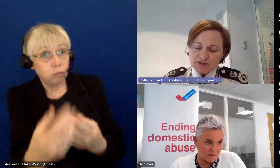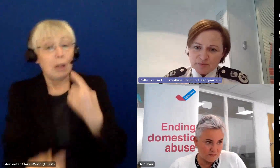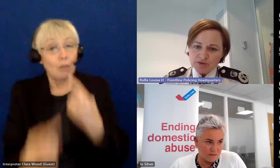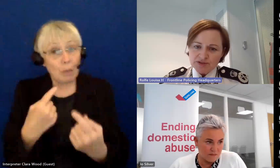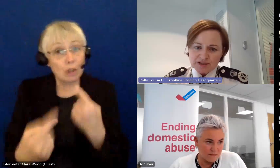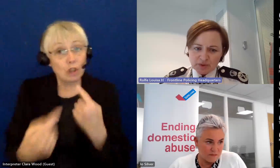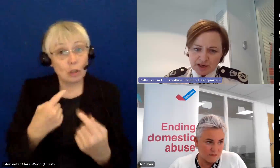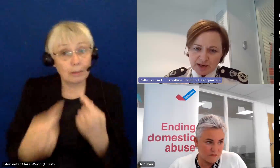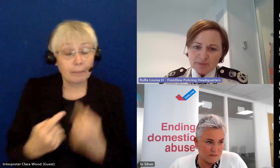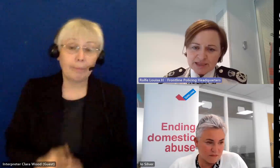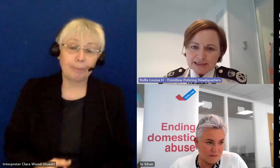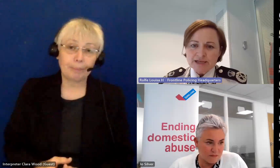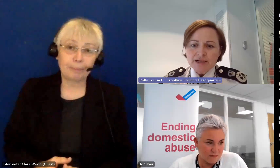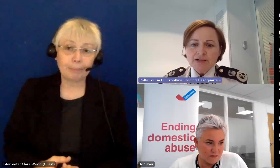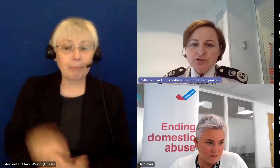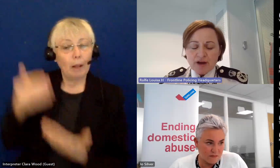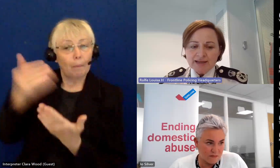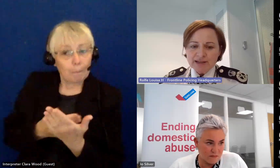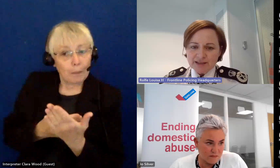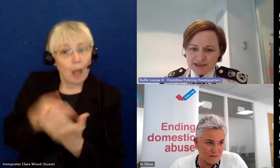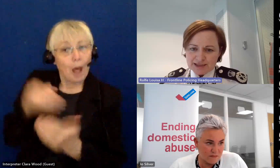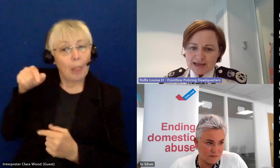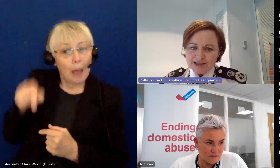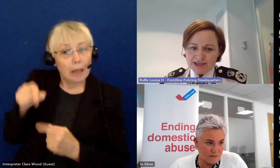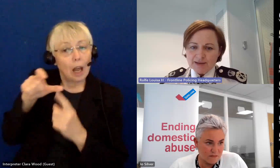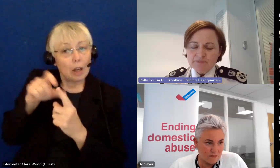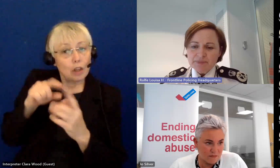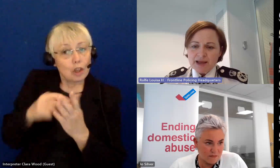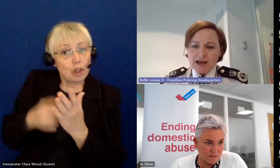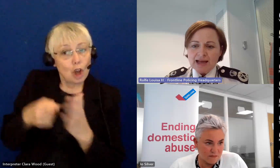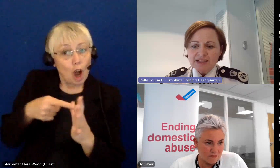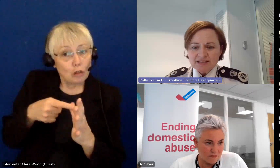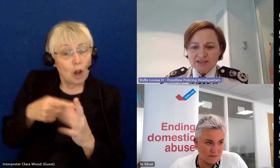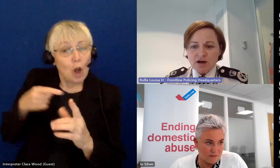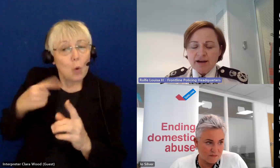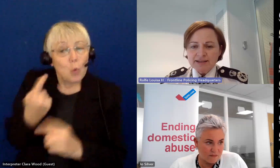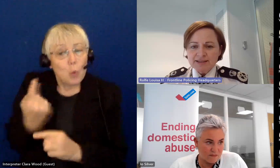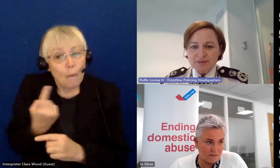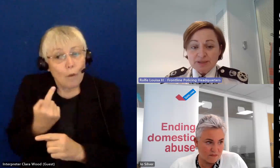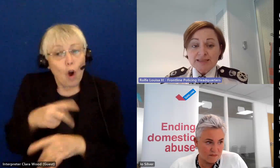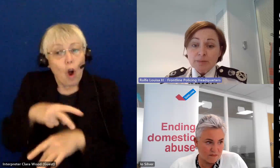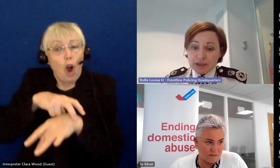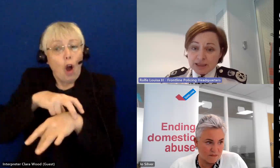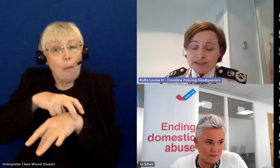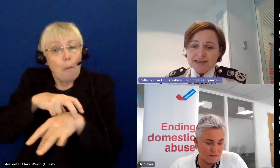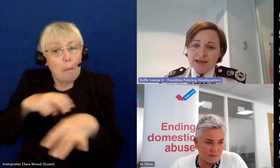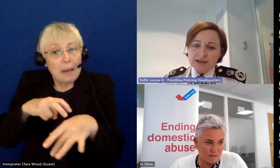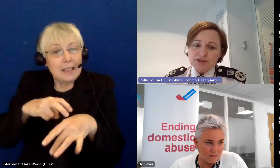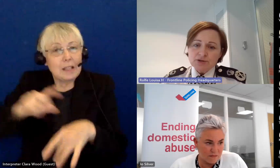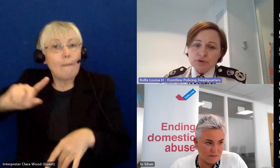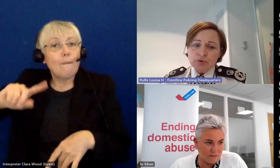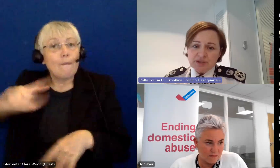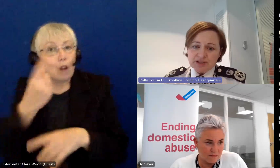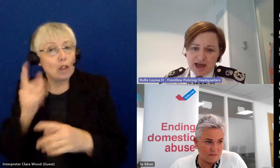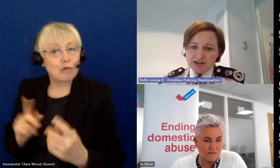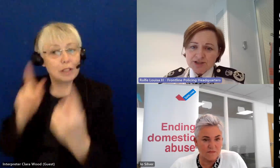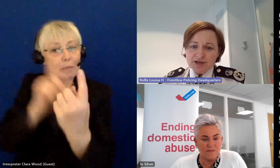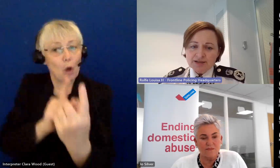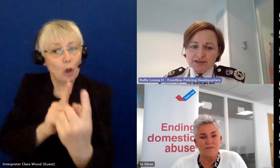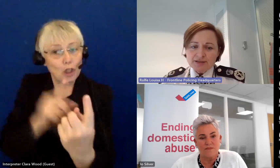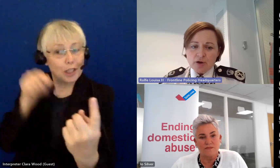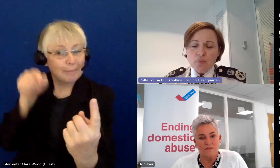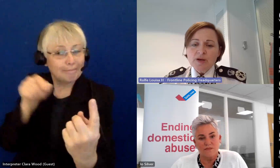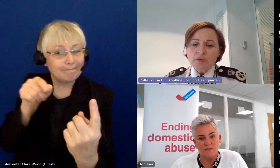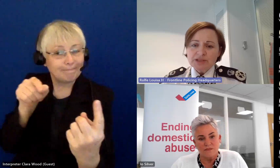those first responders with limited training and understanding, and it's designed to be seamless to the